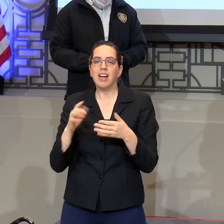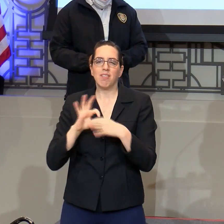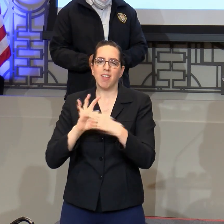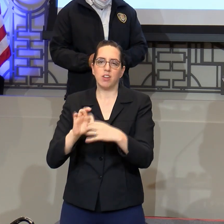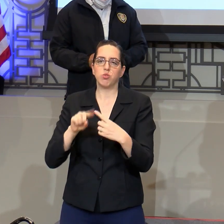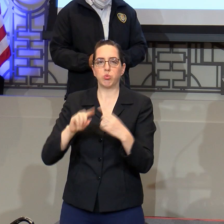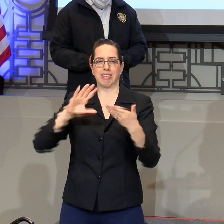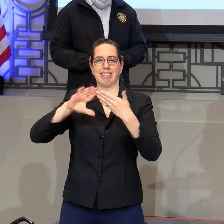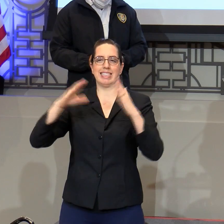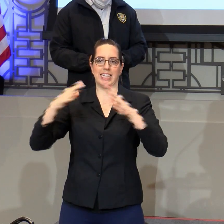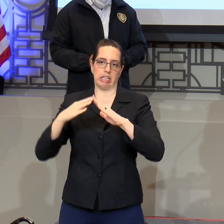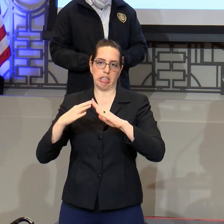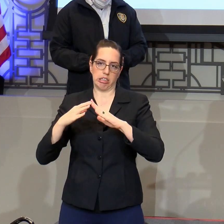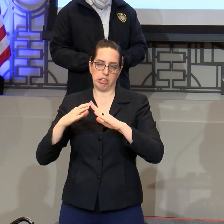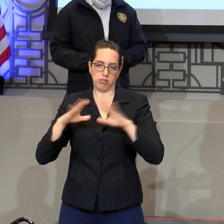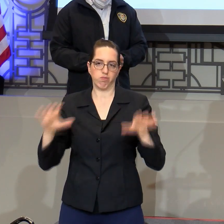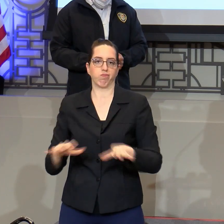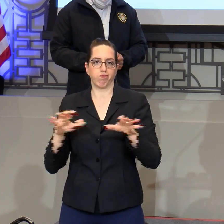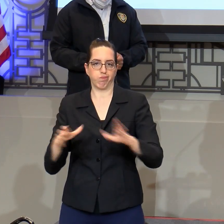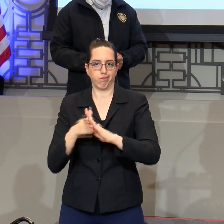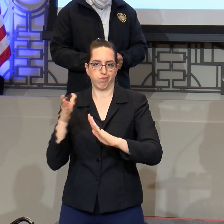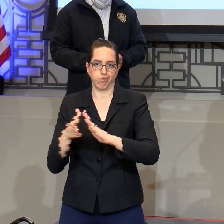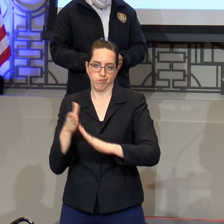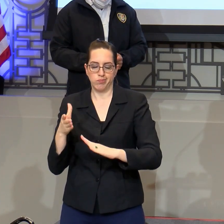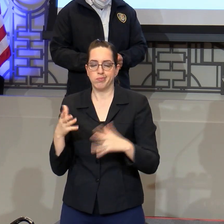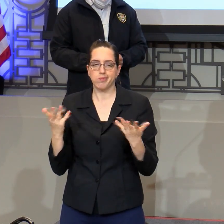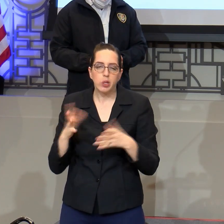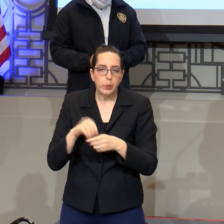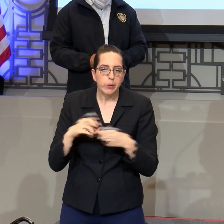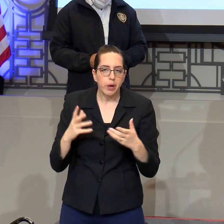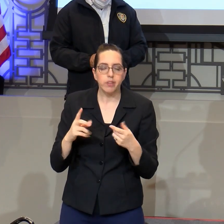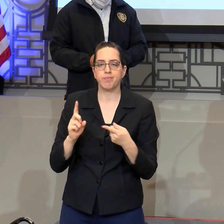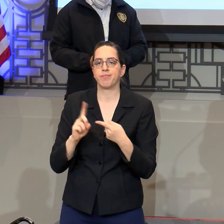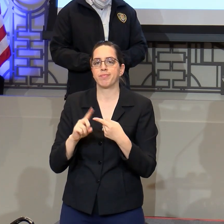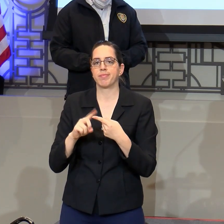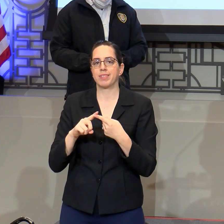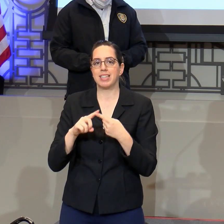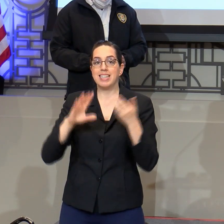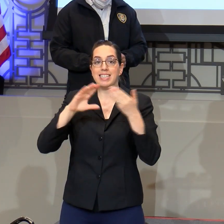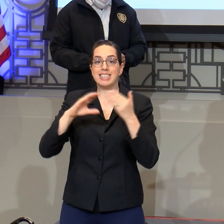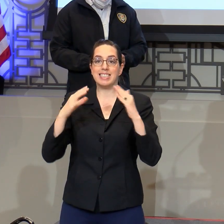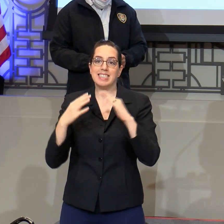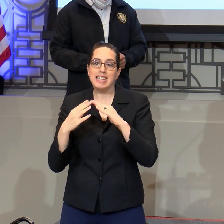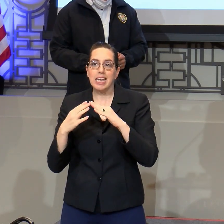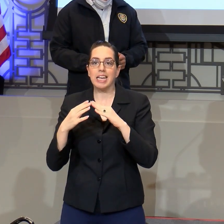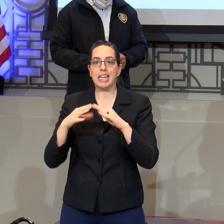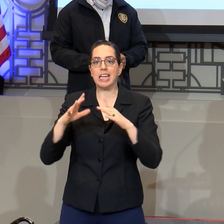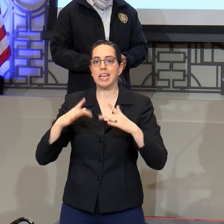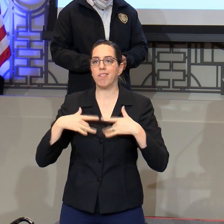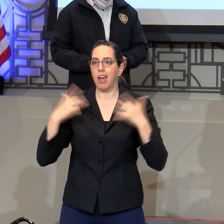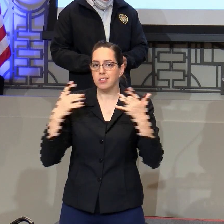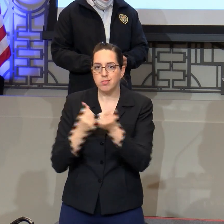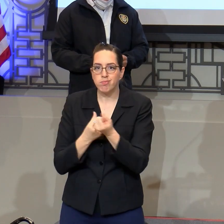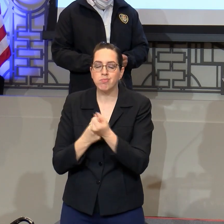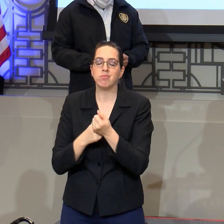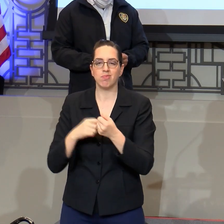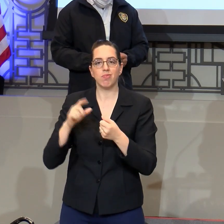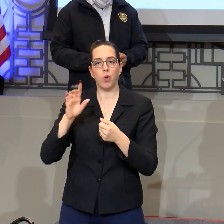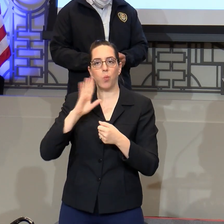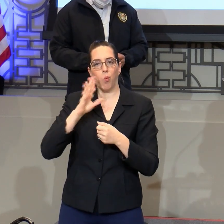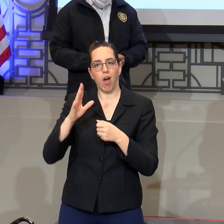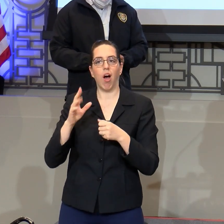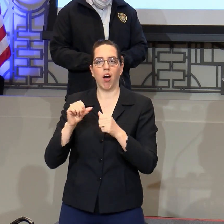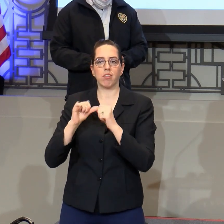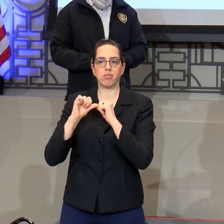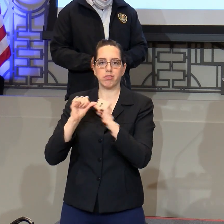city operations. And that's including the cancellation of city-sponsored and permitted events. That will continue to